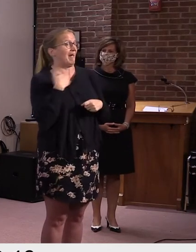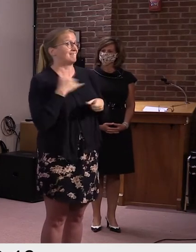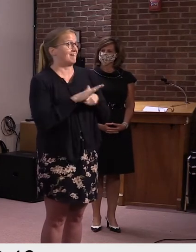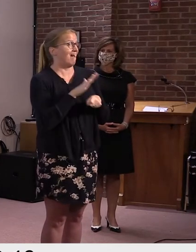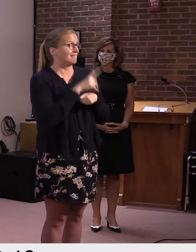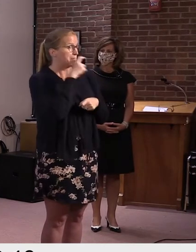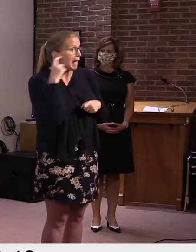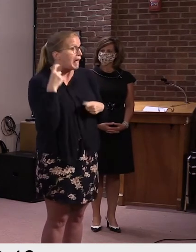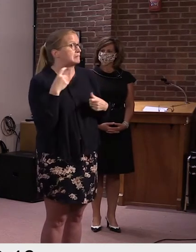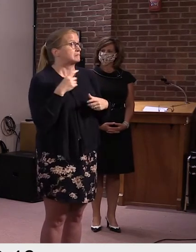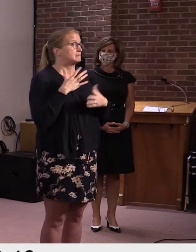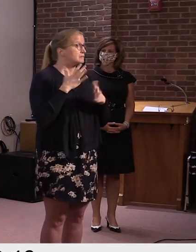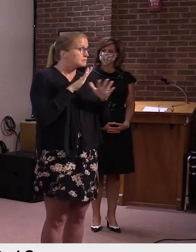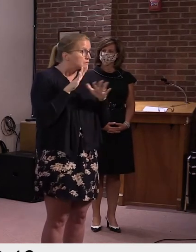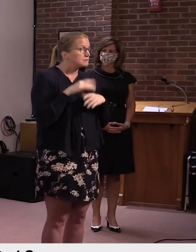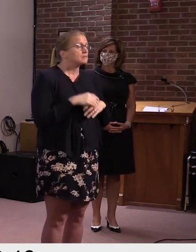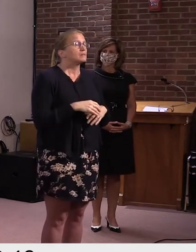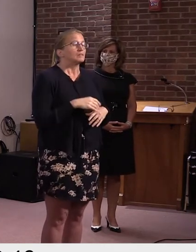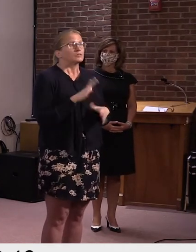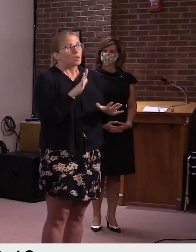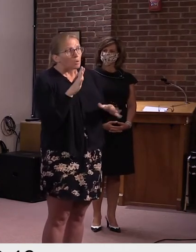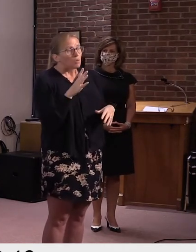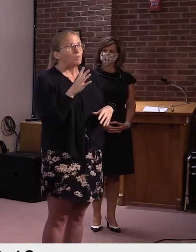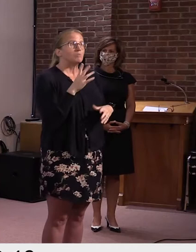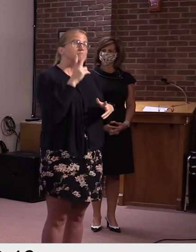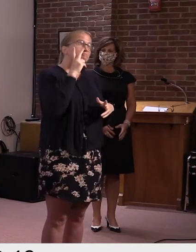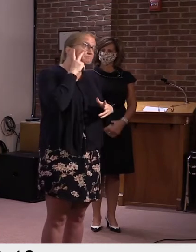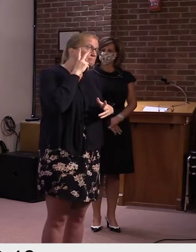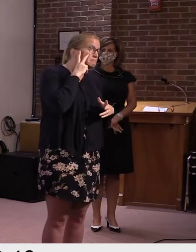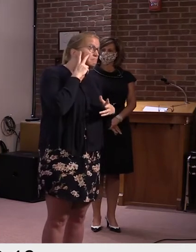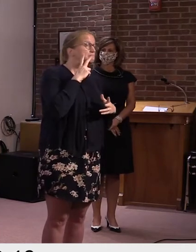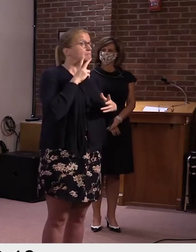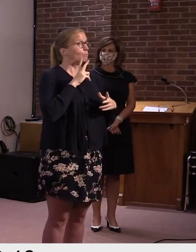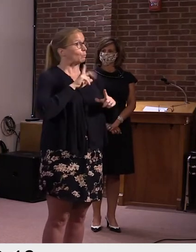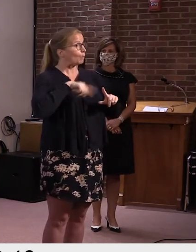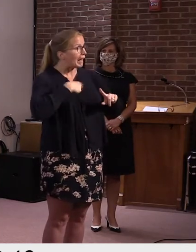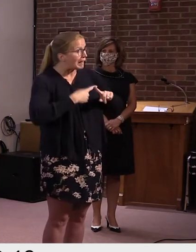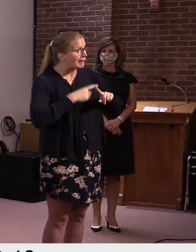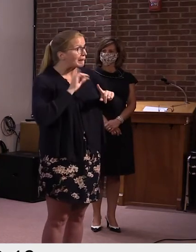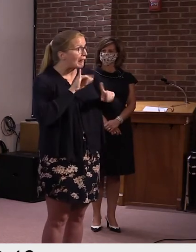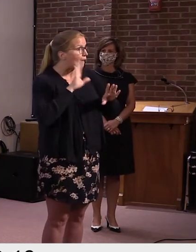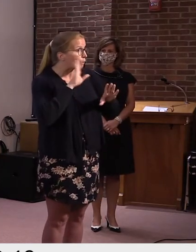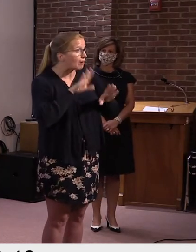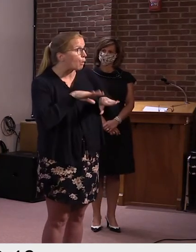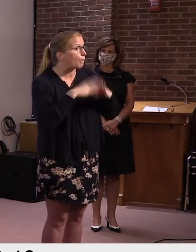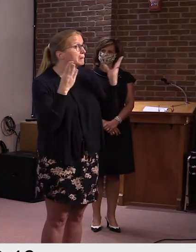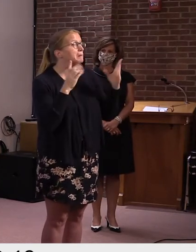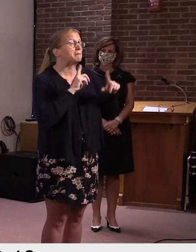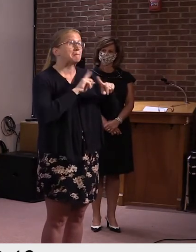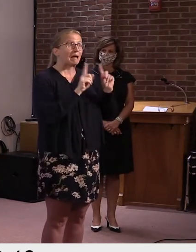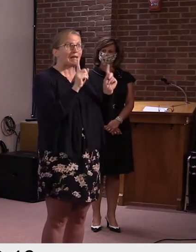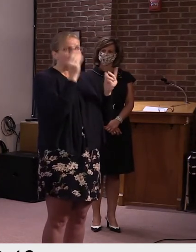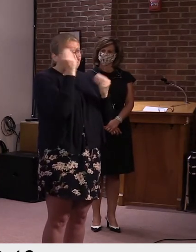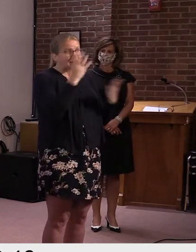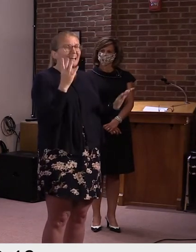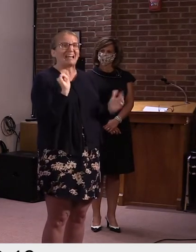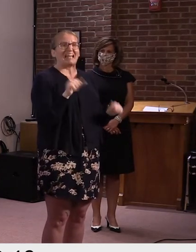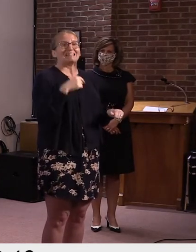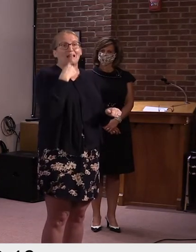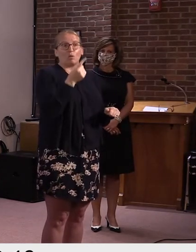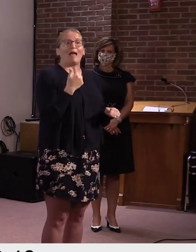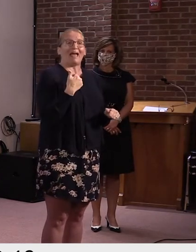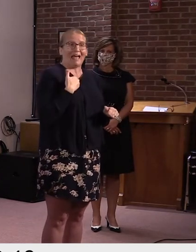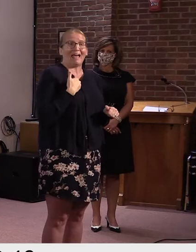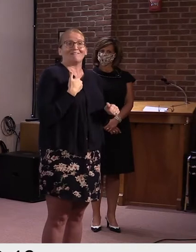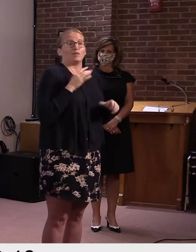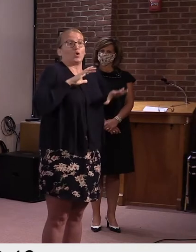We'll see as we move forward here, but I can tell you right now there are groups meeting on how we're going to enhance